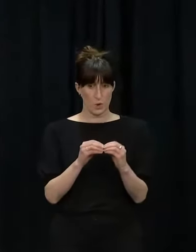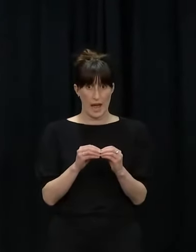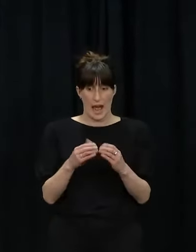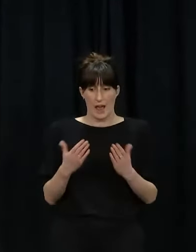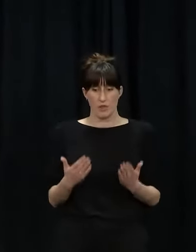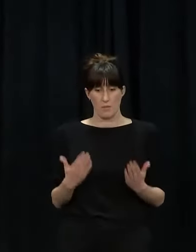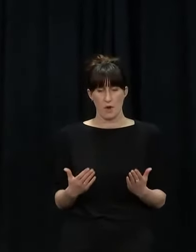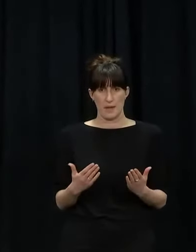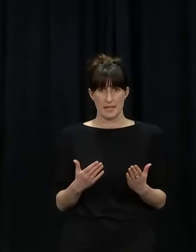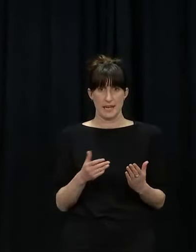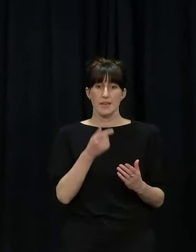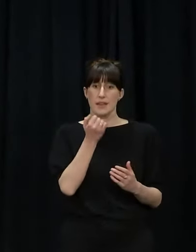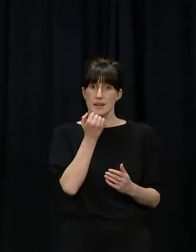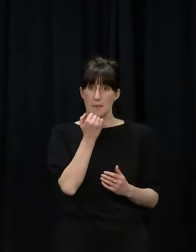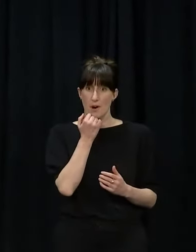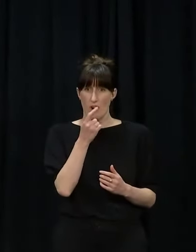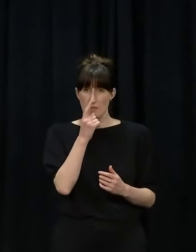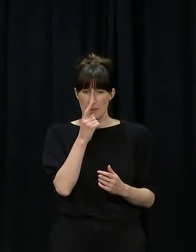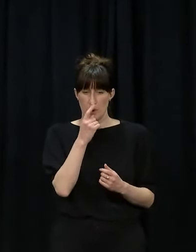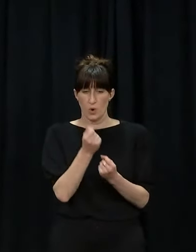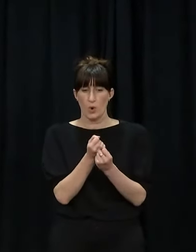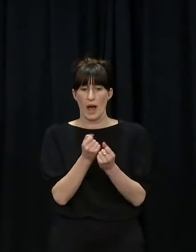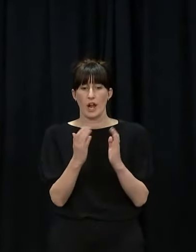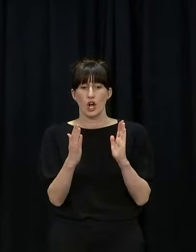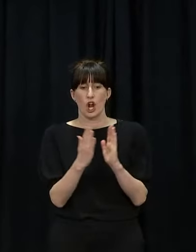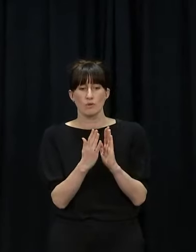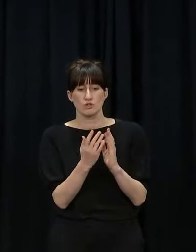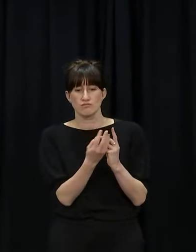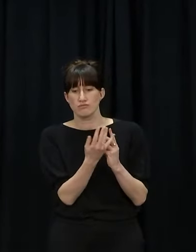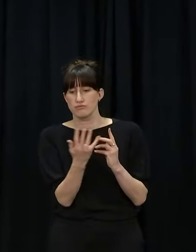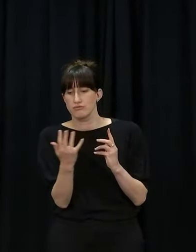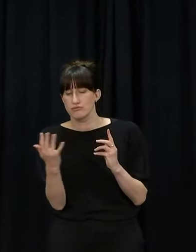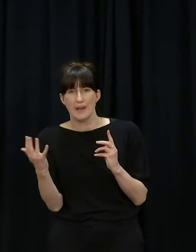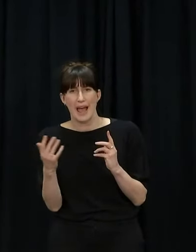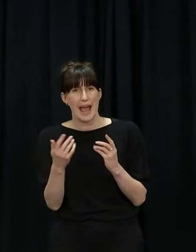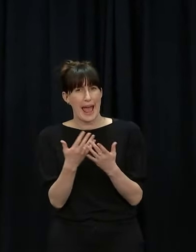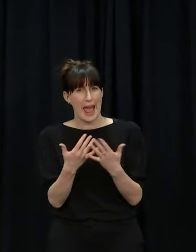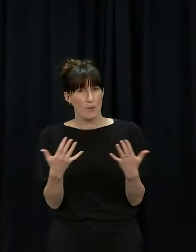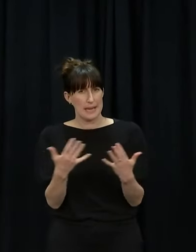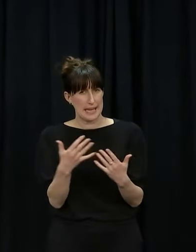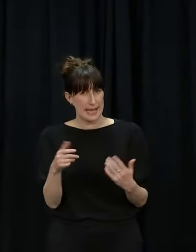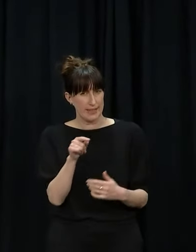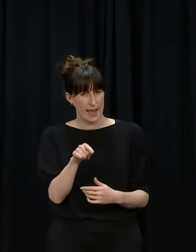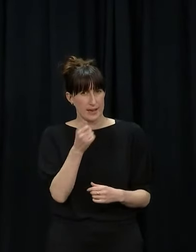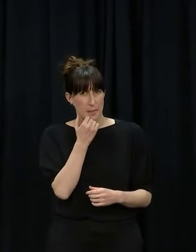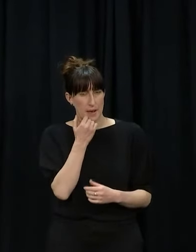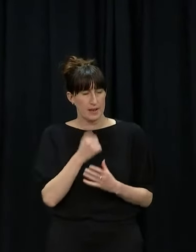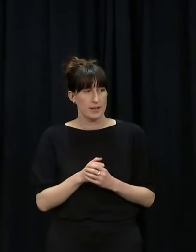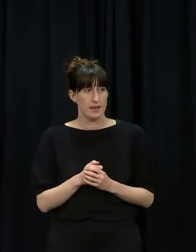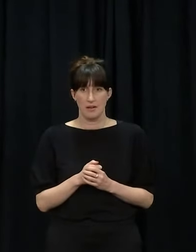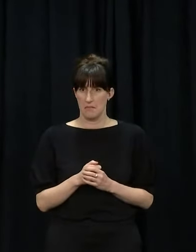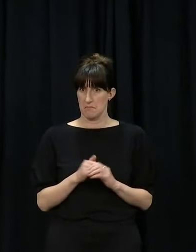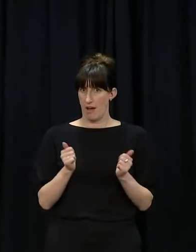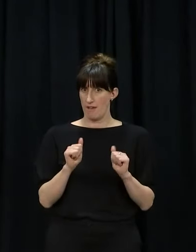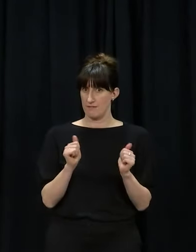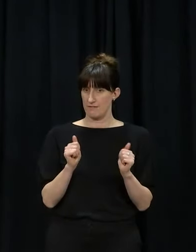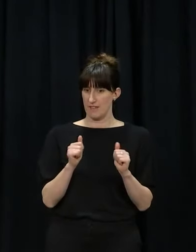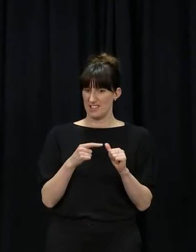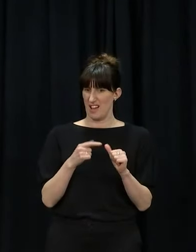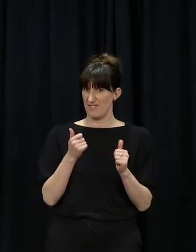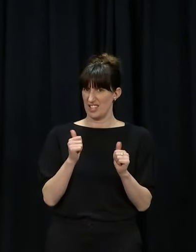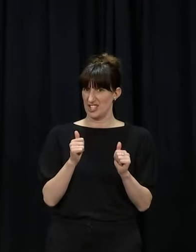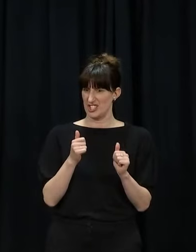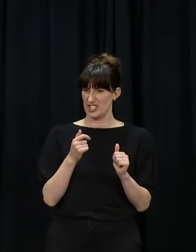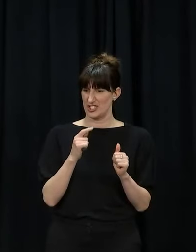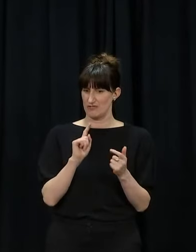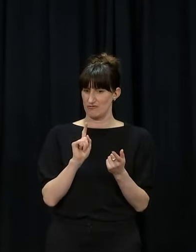of interest? So I gave the number earlier on. I just have to have another look here. There was a number of, just